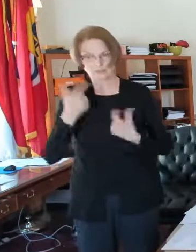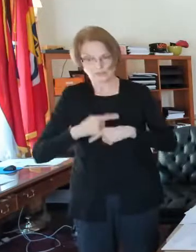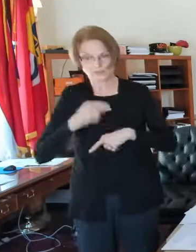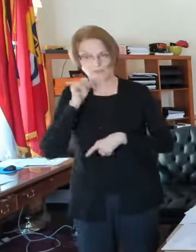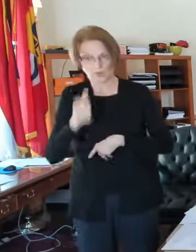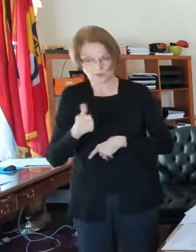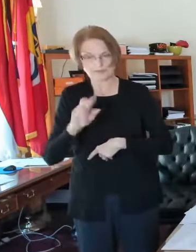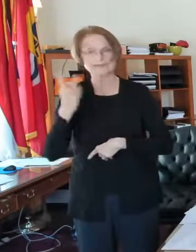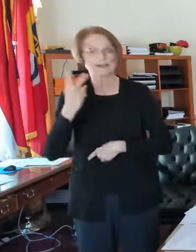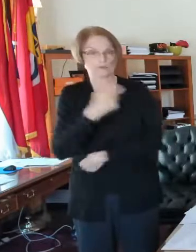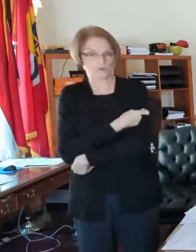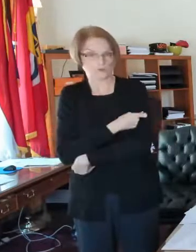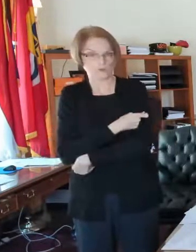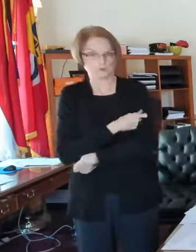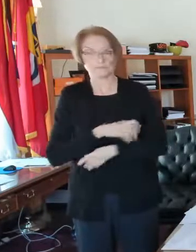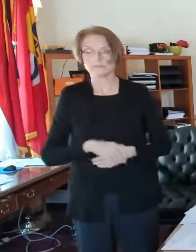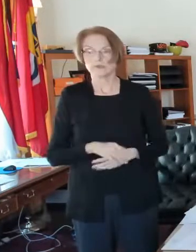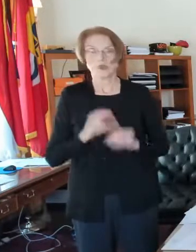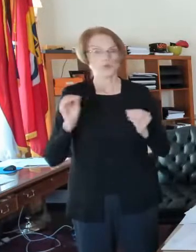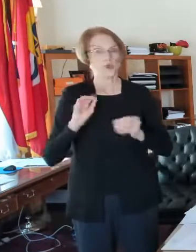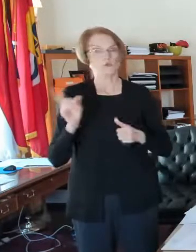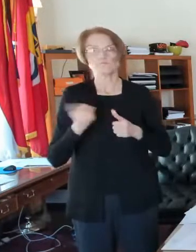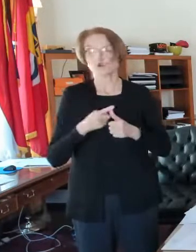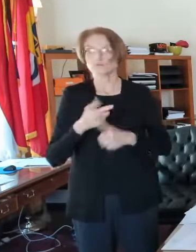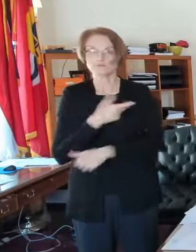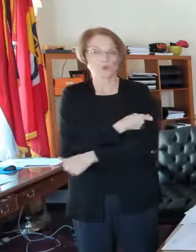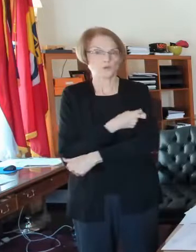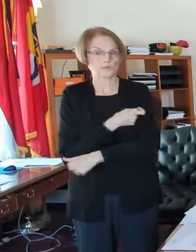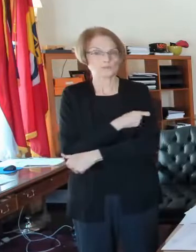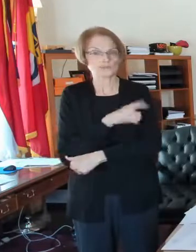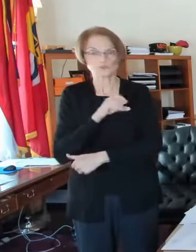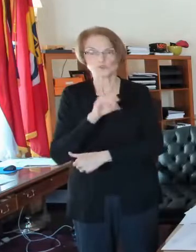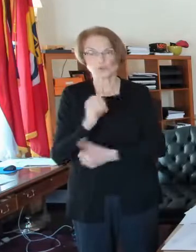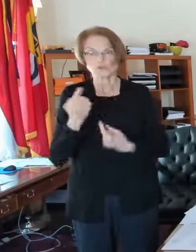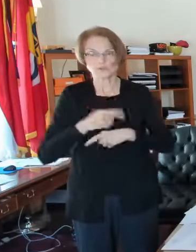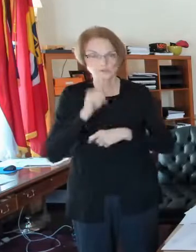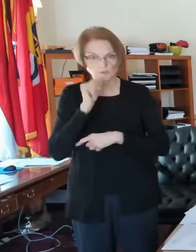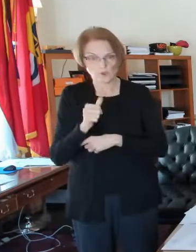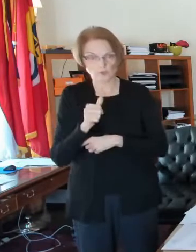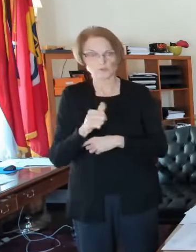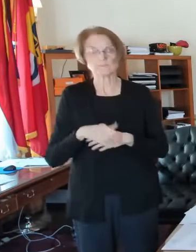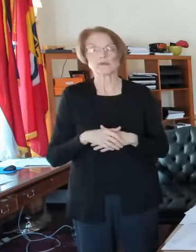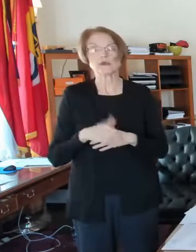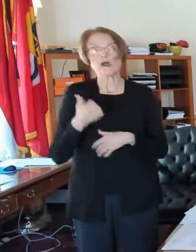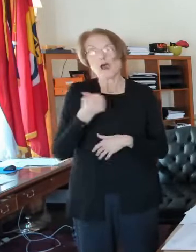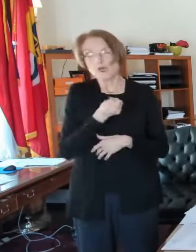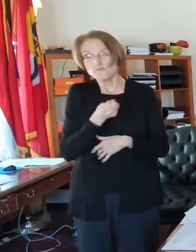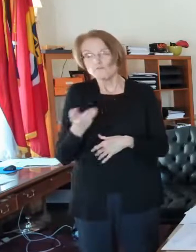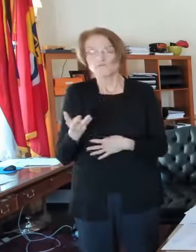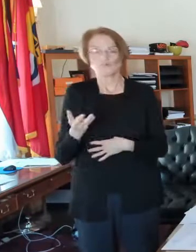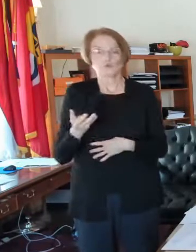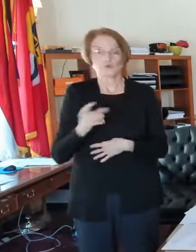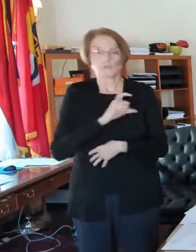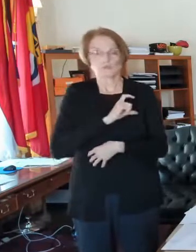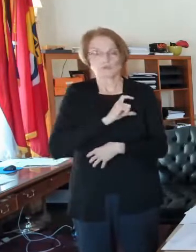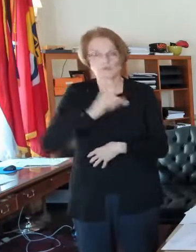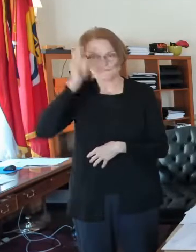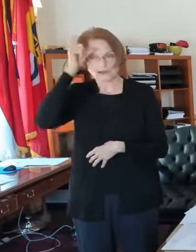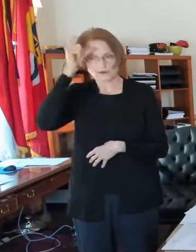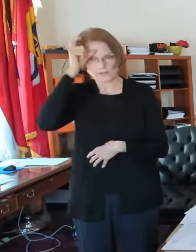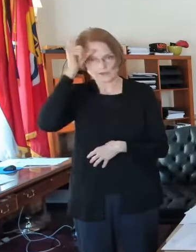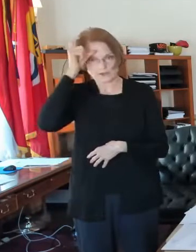no first doses today or tomorrow. We vaccinated a few police officers,